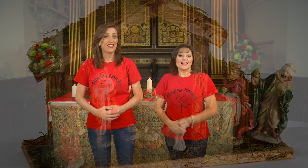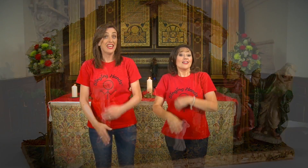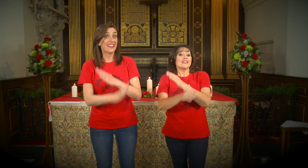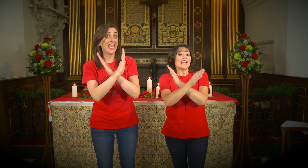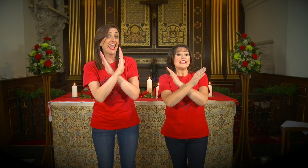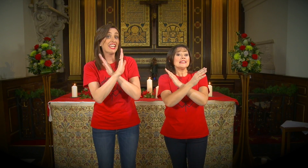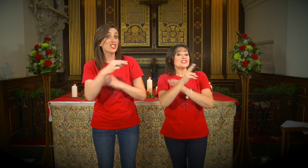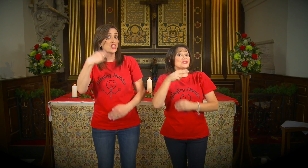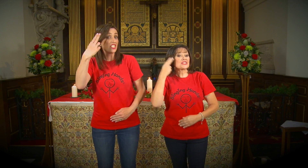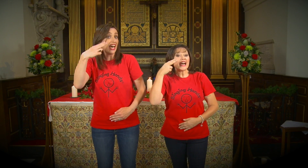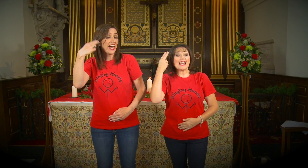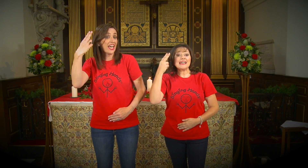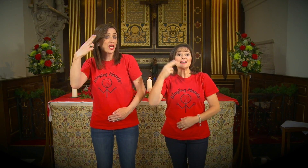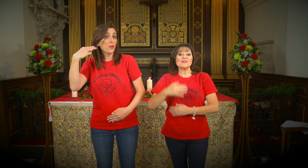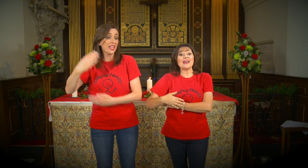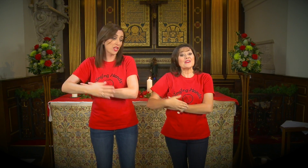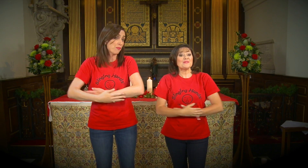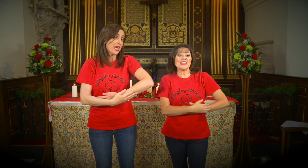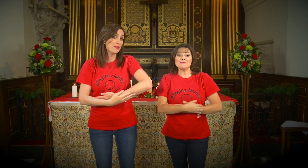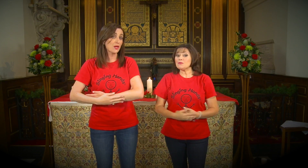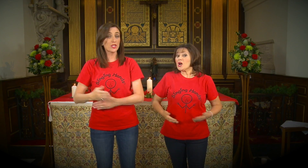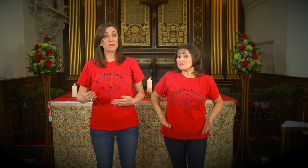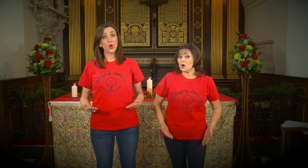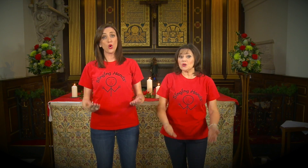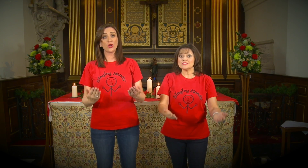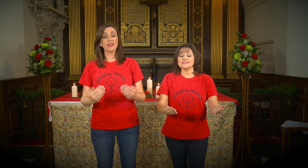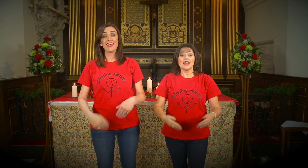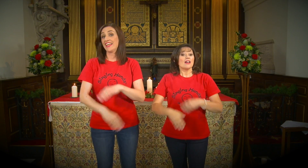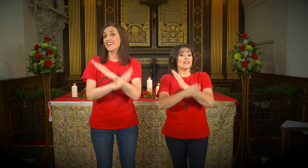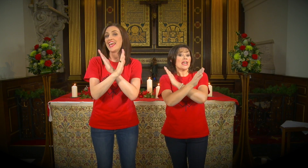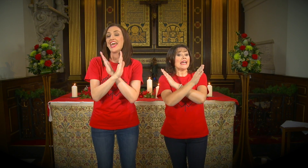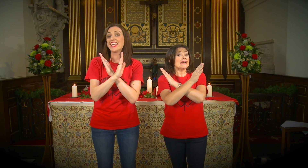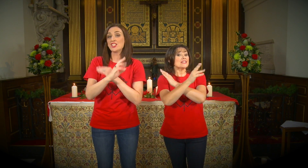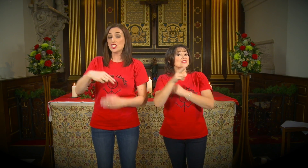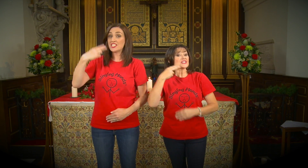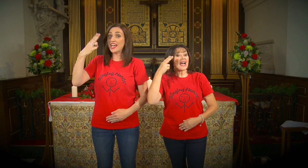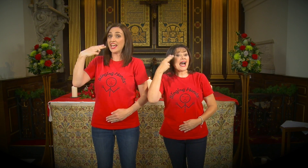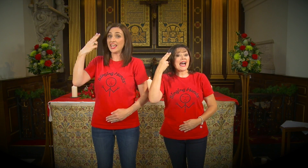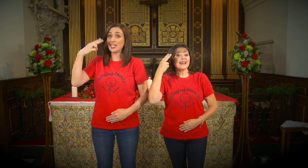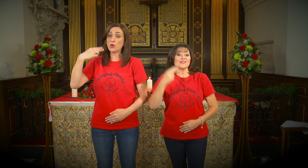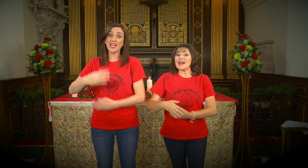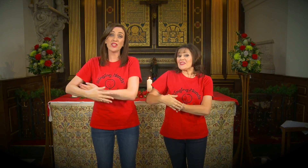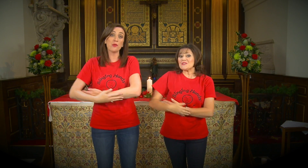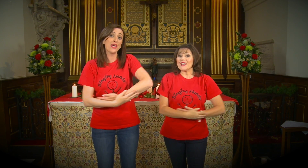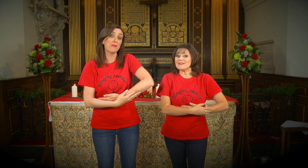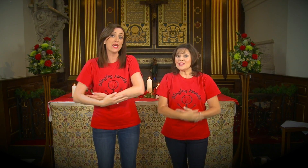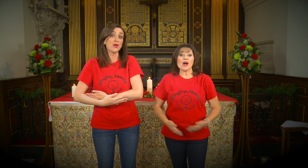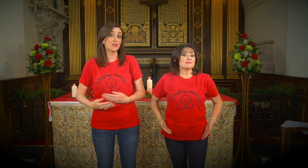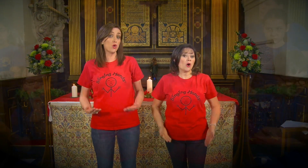The angels sang when the baby was born. The angels sang when the baby was